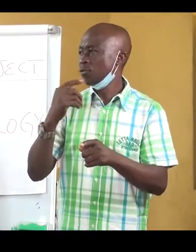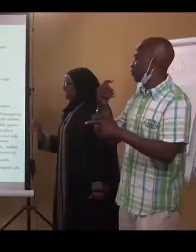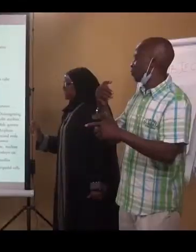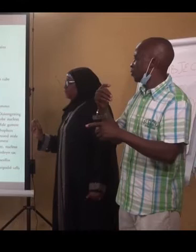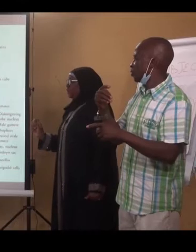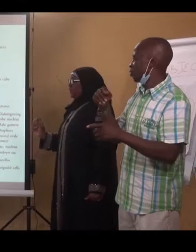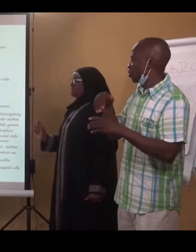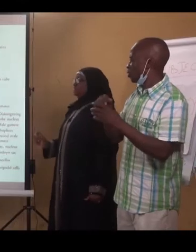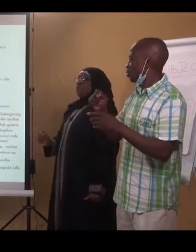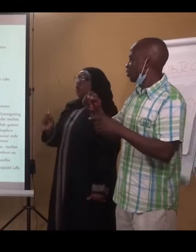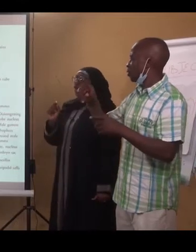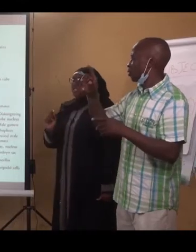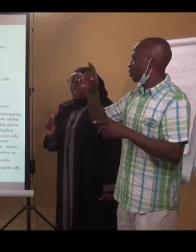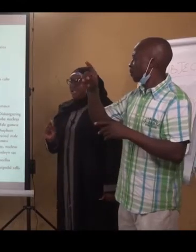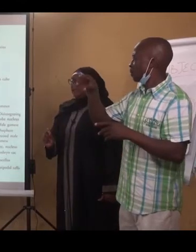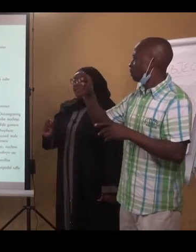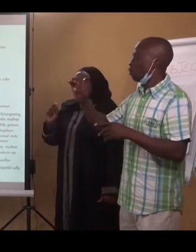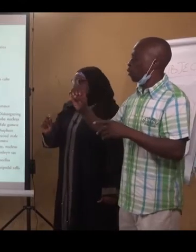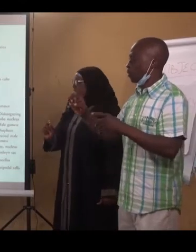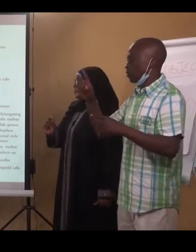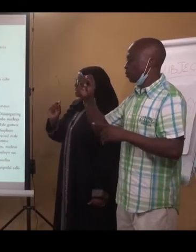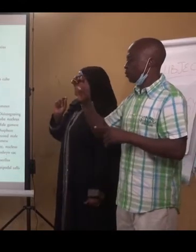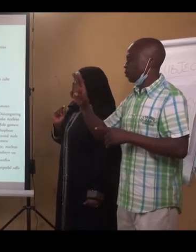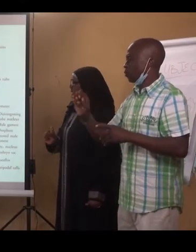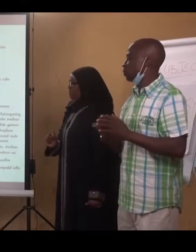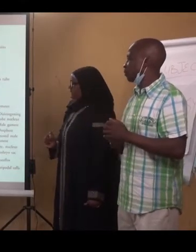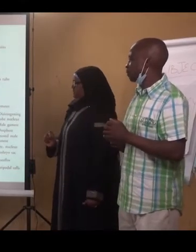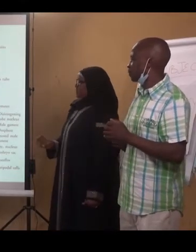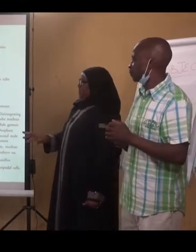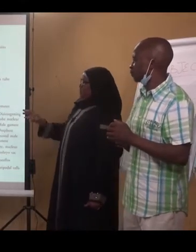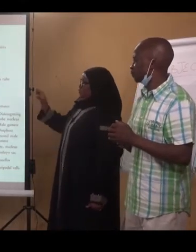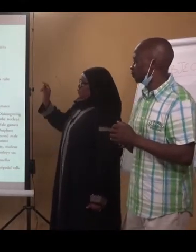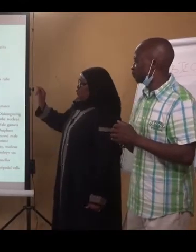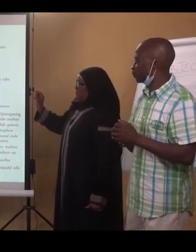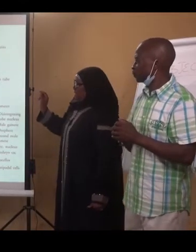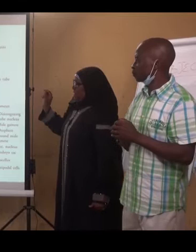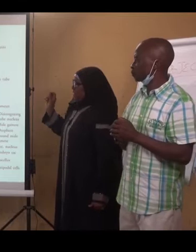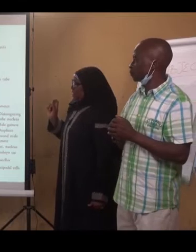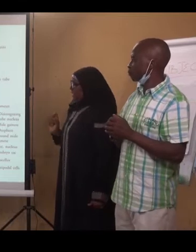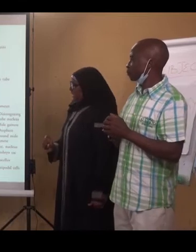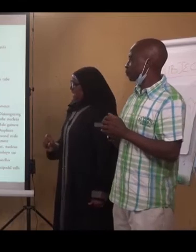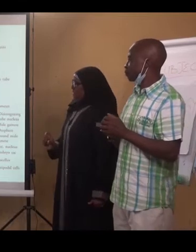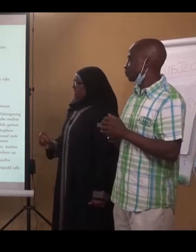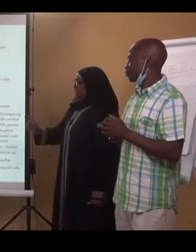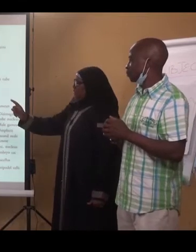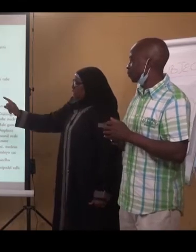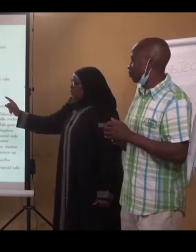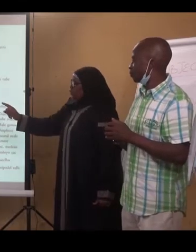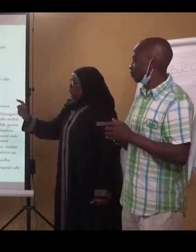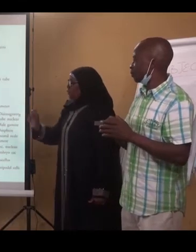generative nucleus contains the male gamete. So the male gamete, the outer coat of the pollen